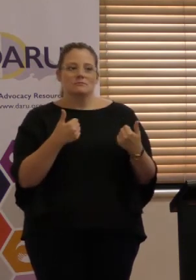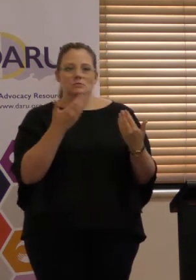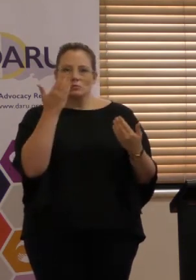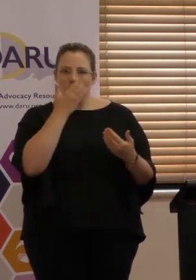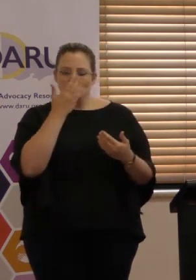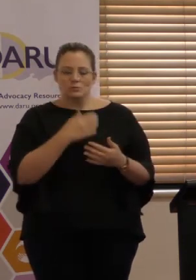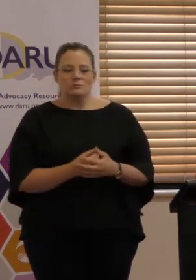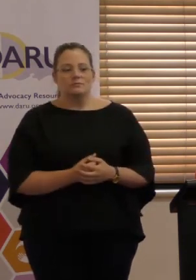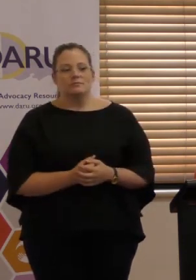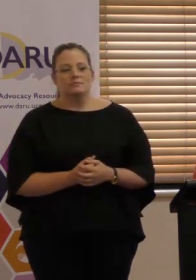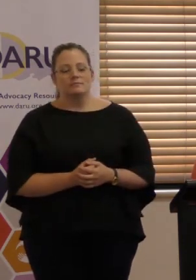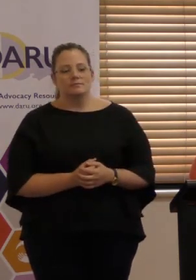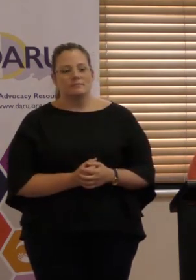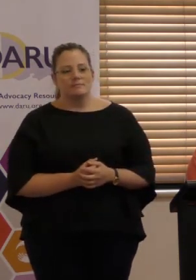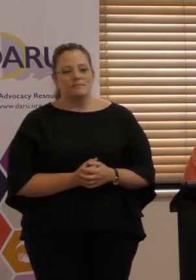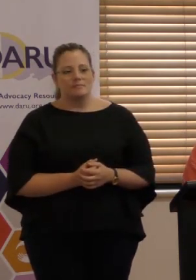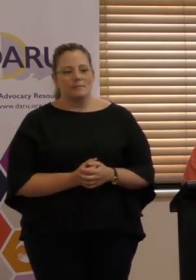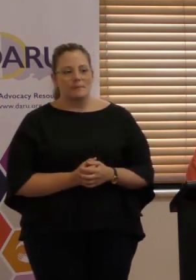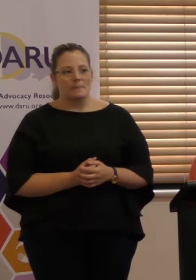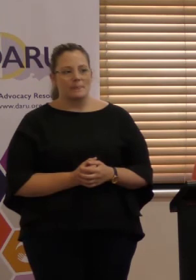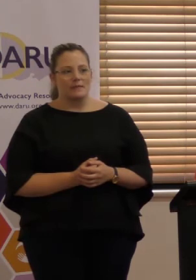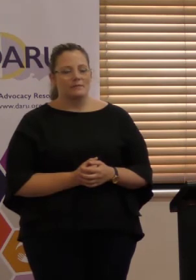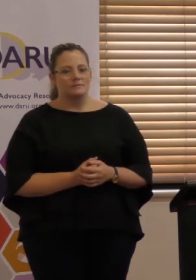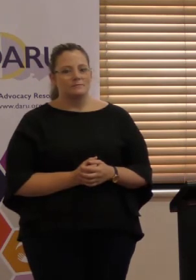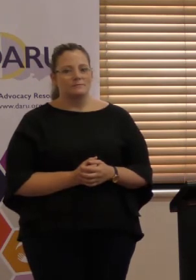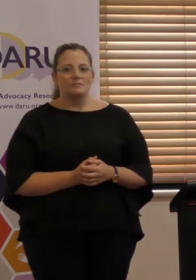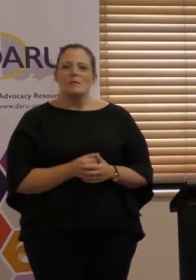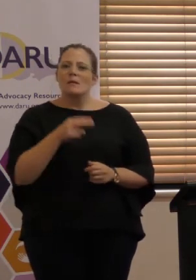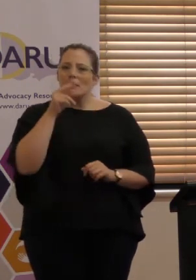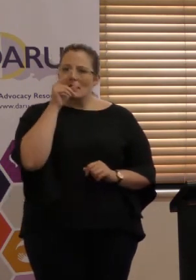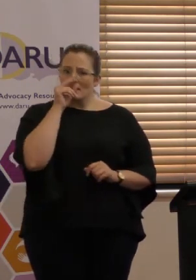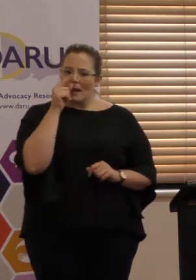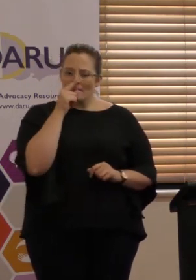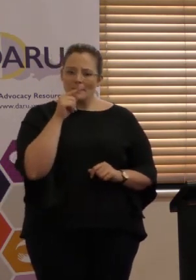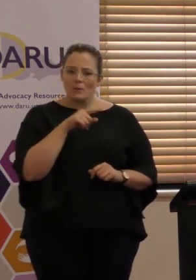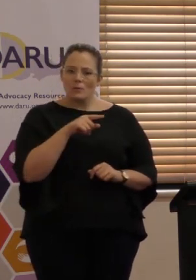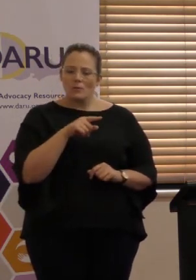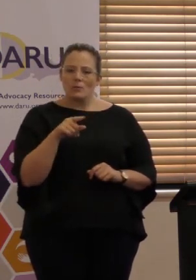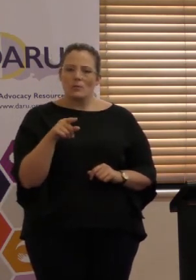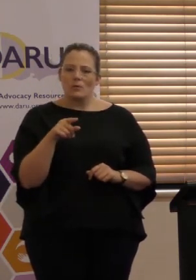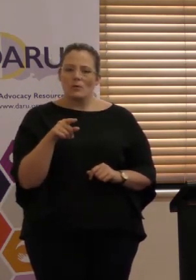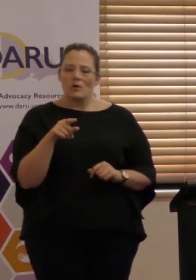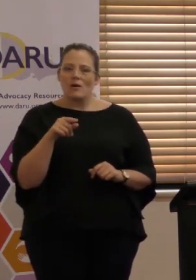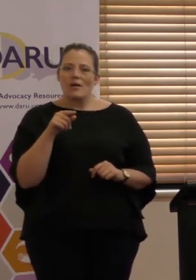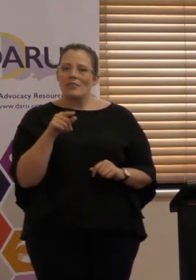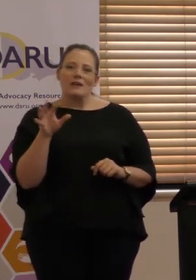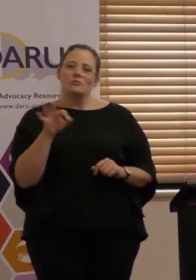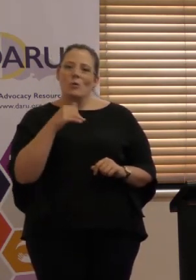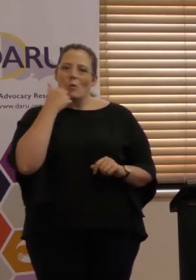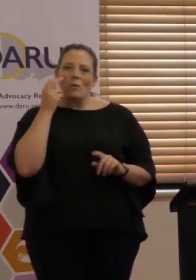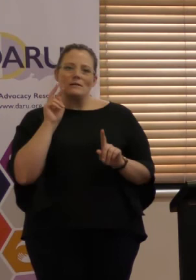young people themselves don't always look at discrimination in the same way as